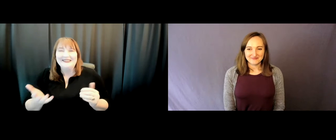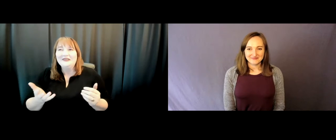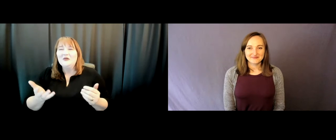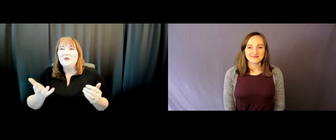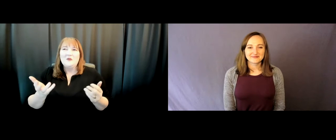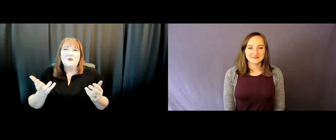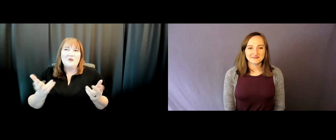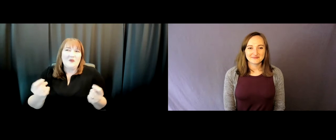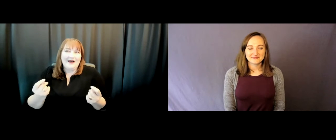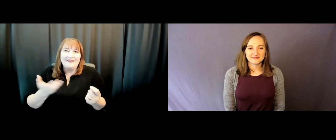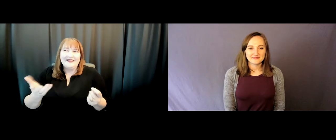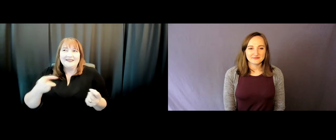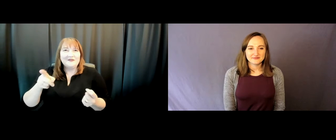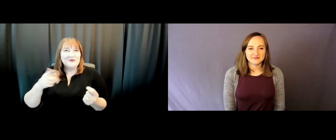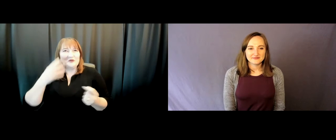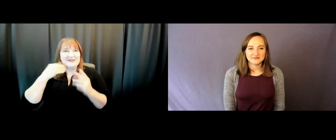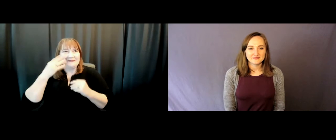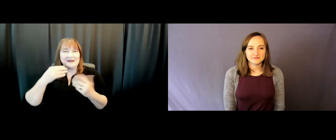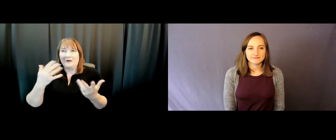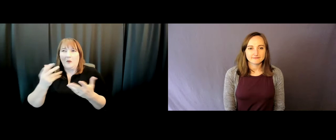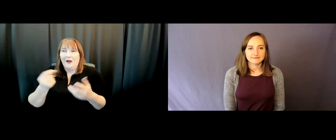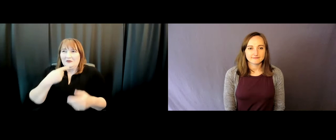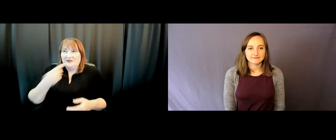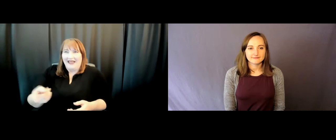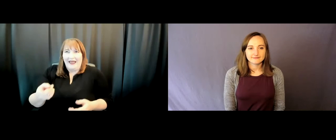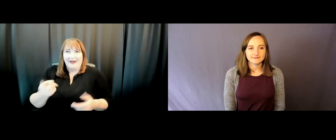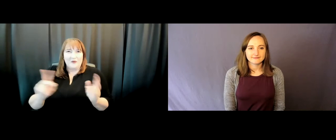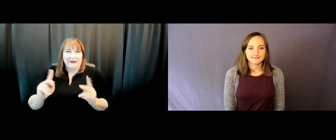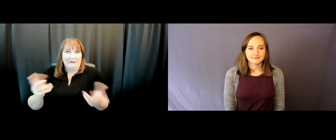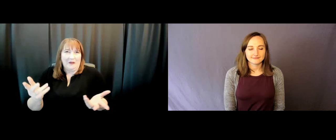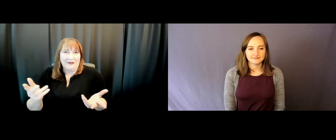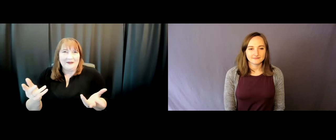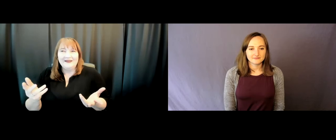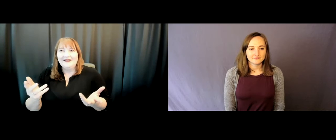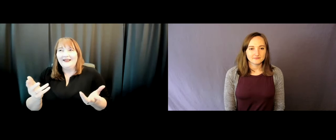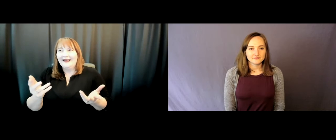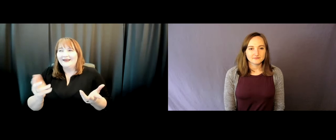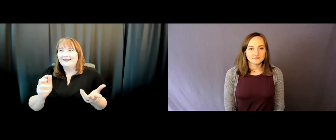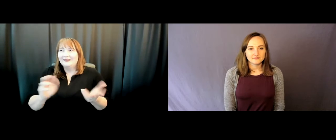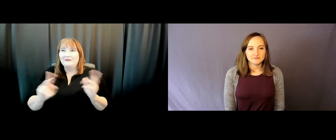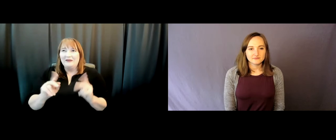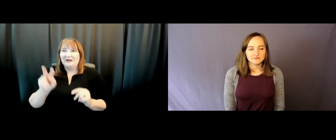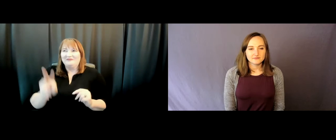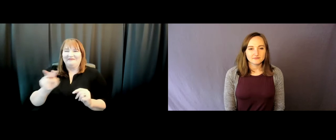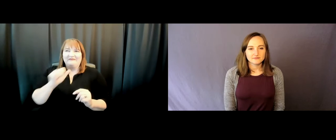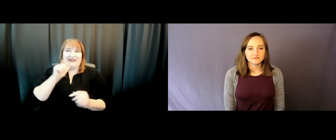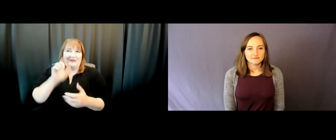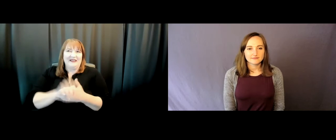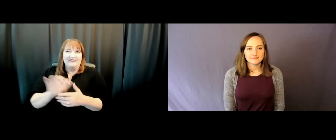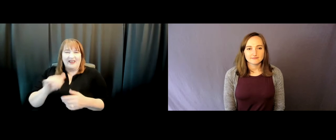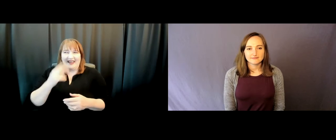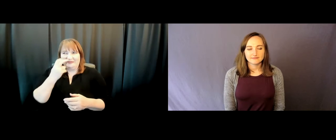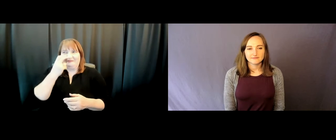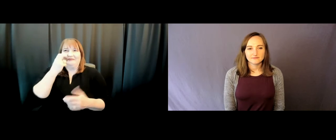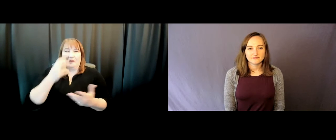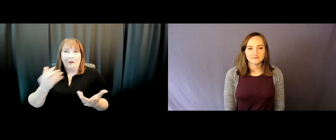What sorts of things do you say to people like that who either do not believe in it or are maybe on the fence? Like,